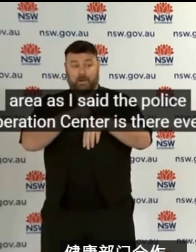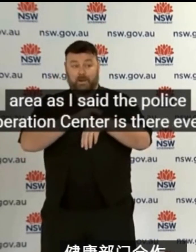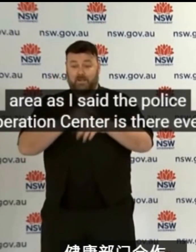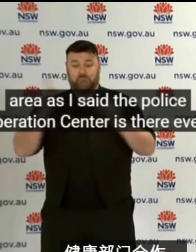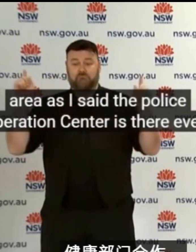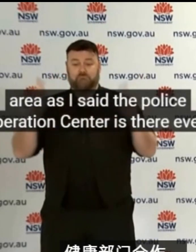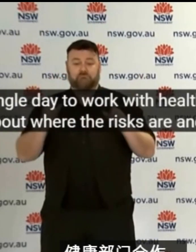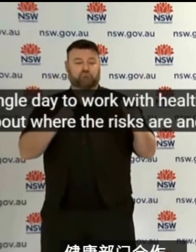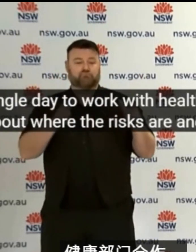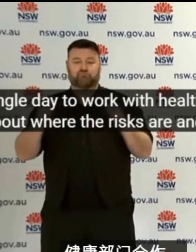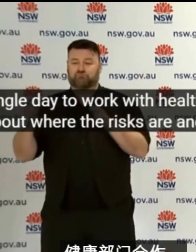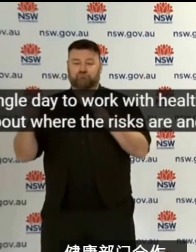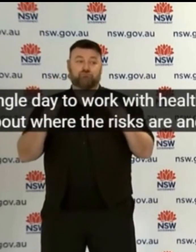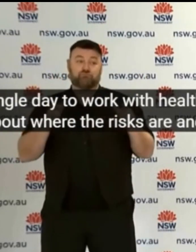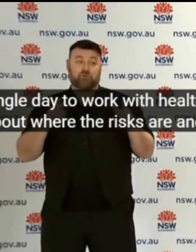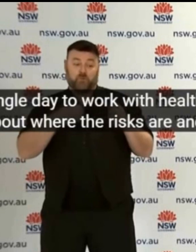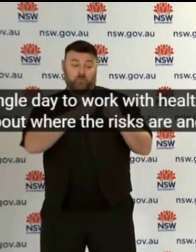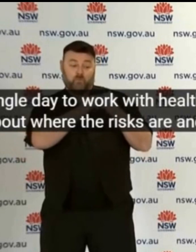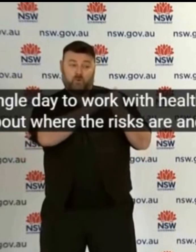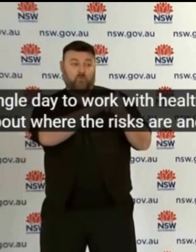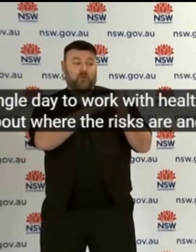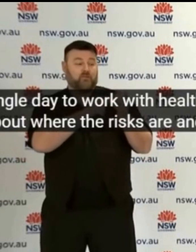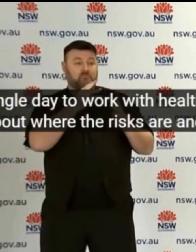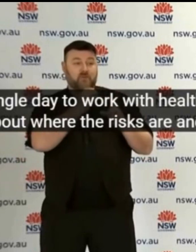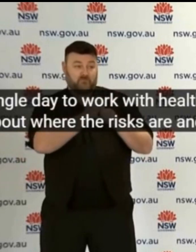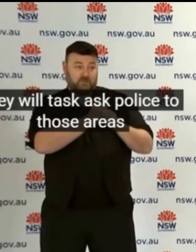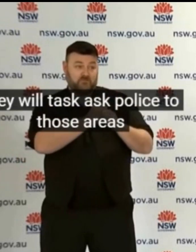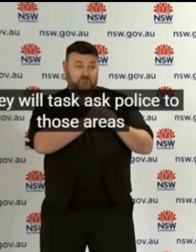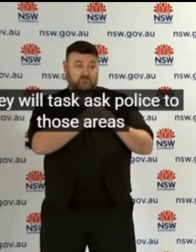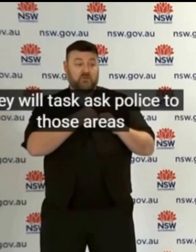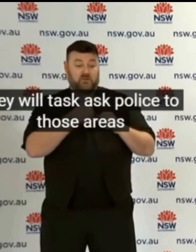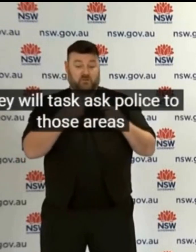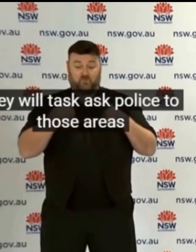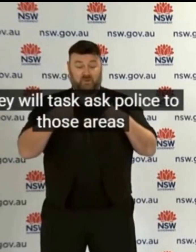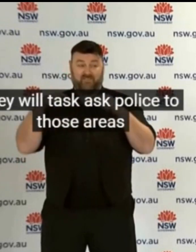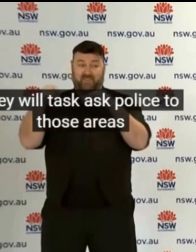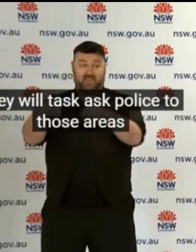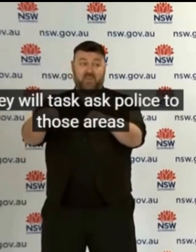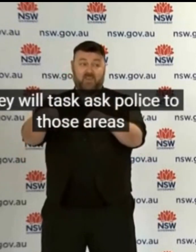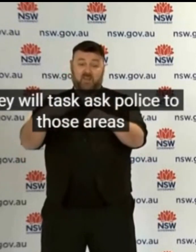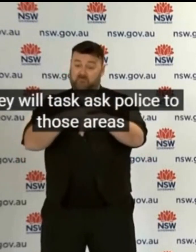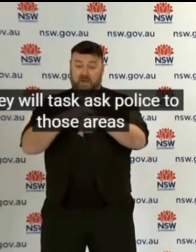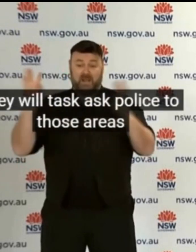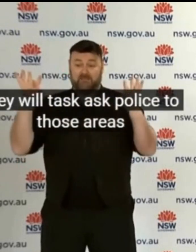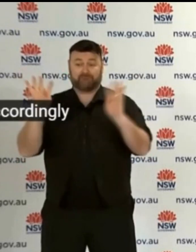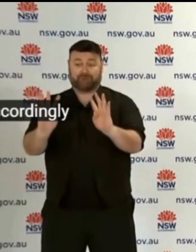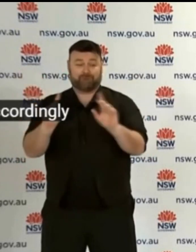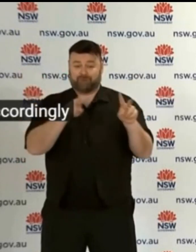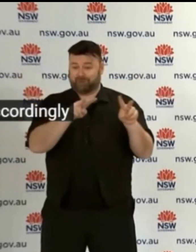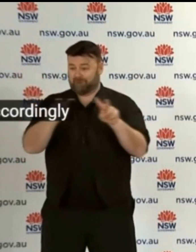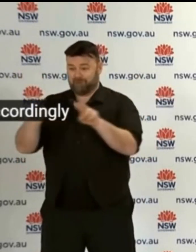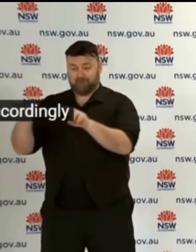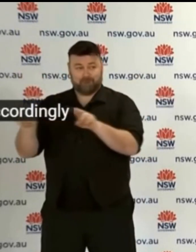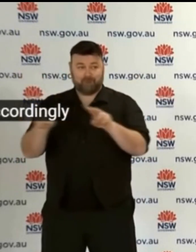about where the risks are, and they will task police to those areas accordingly. We have had a shift in terms